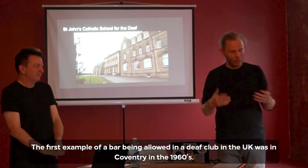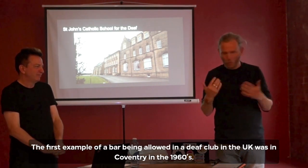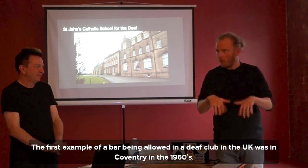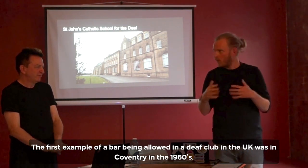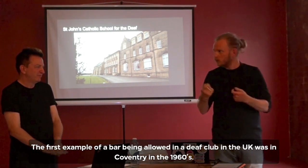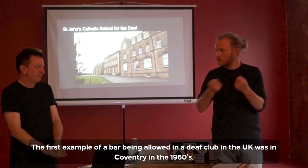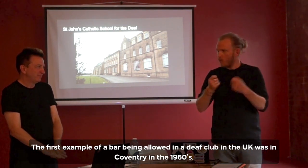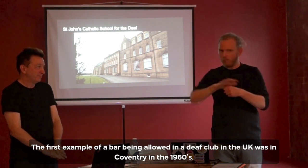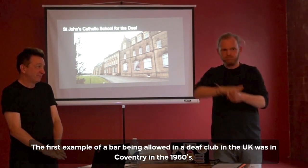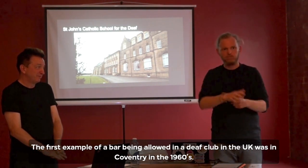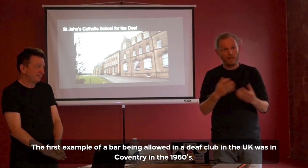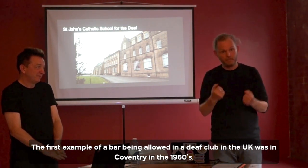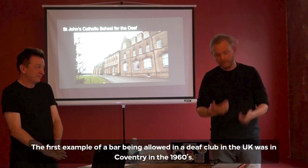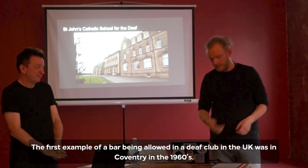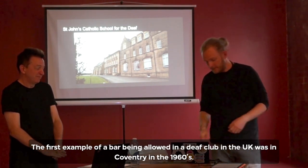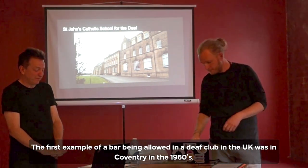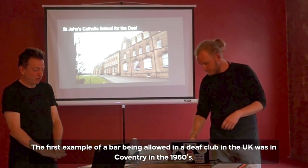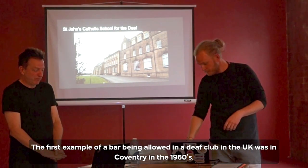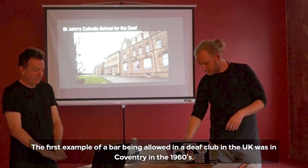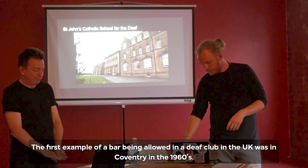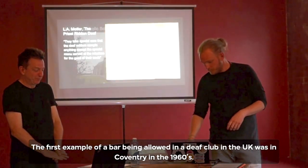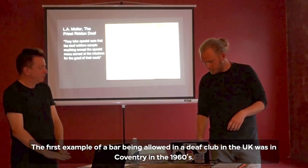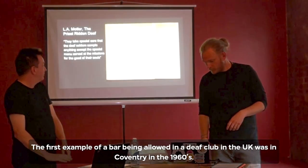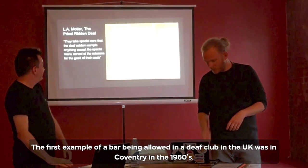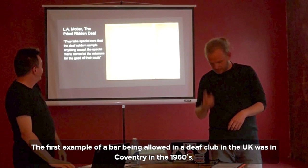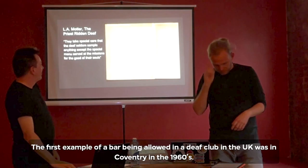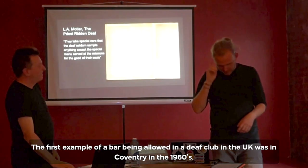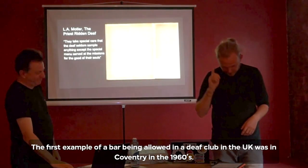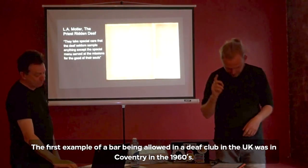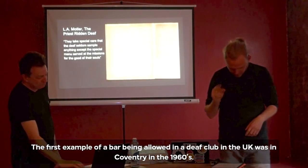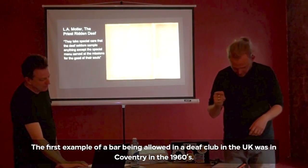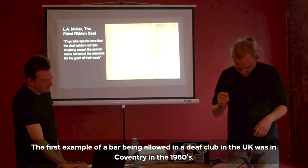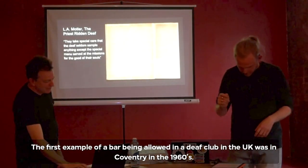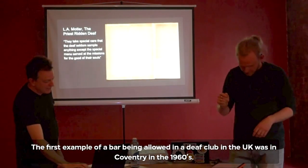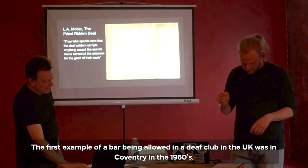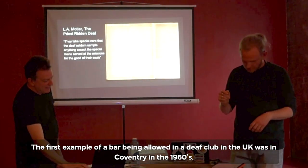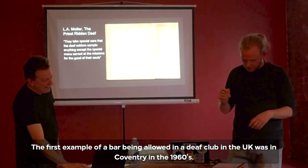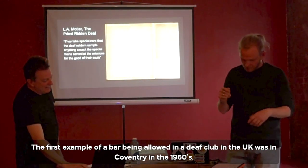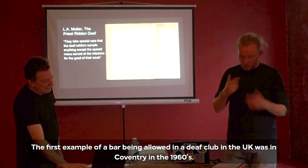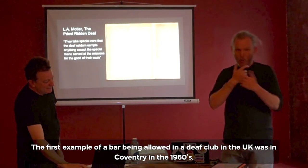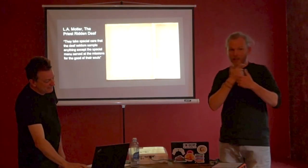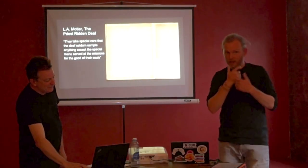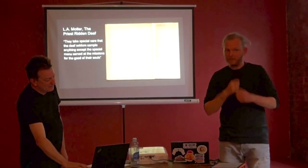a bar being allowed in a deaf club in the UK was in Coventry in the 60s, in 1960.